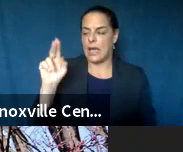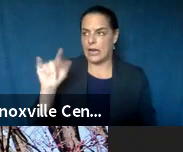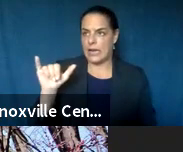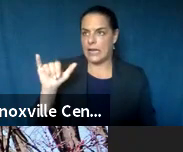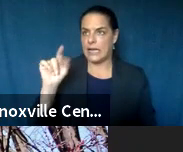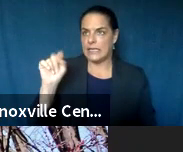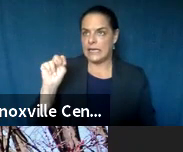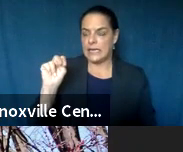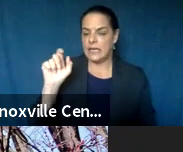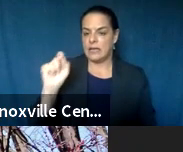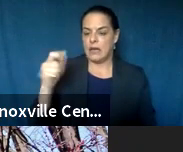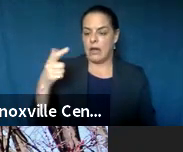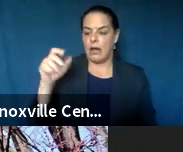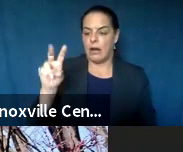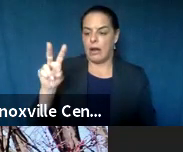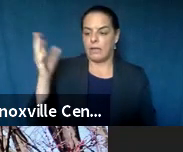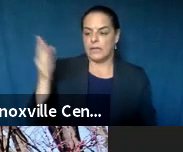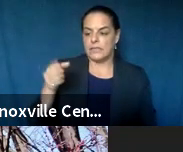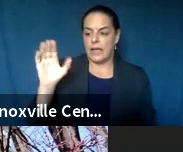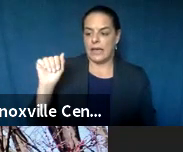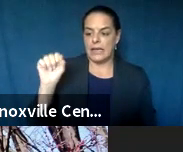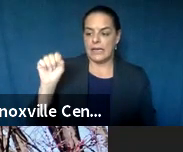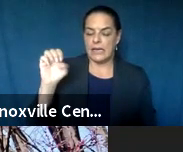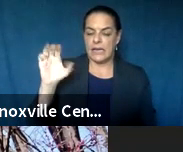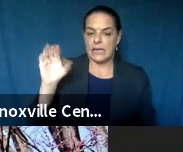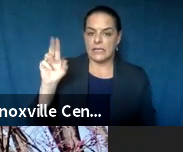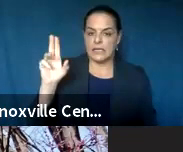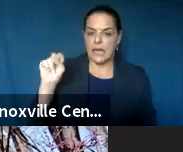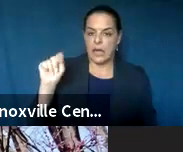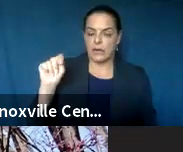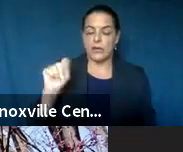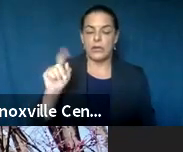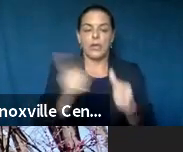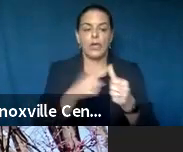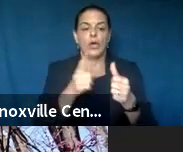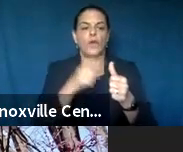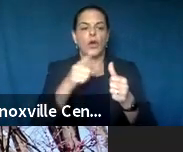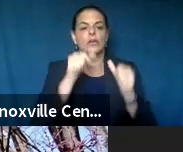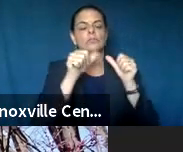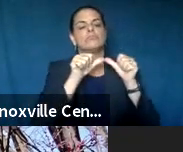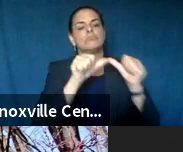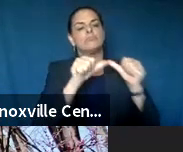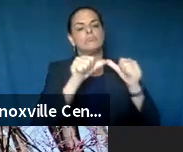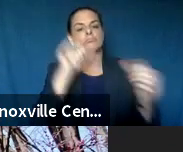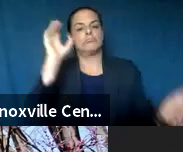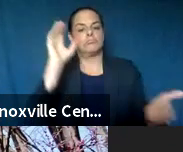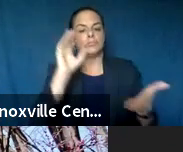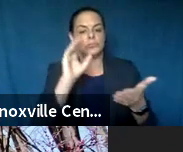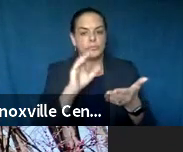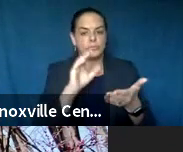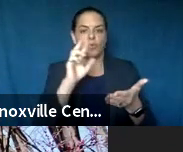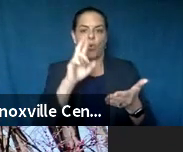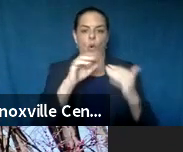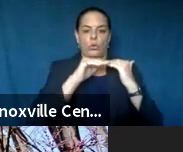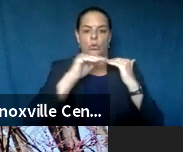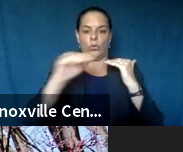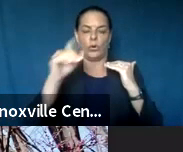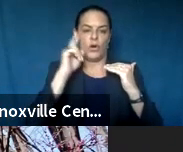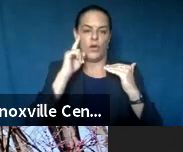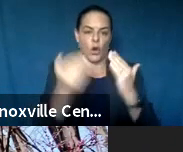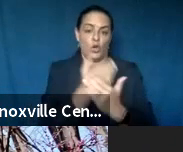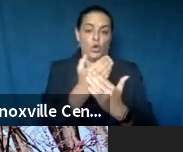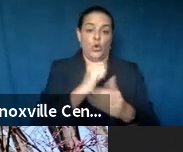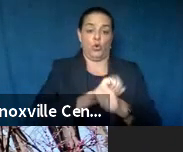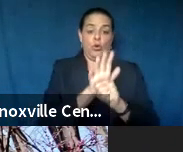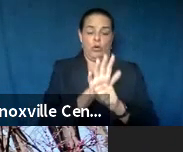covid.knoxcountytn.gov/case count. Moving to the first benchmark, sustained reduction or stability in new cases for 14 days. To illustrate